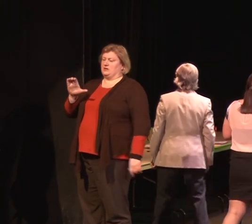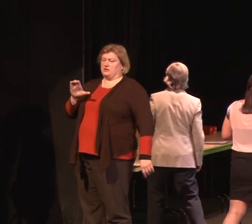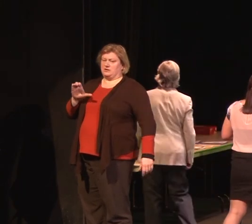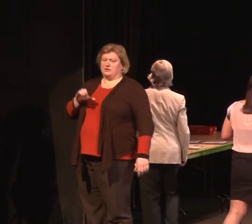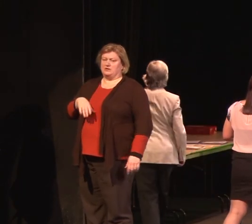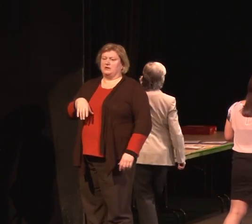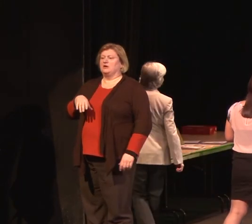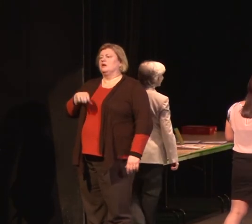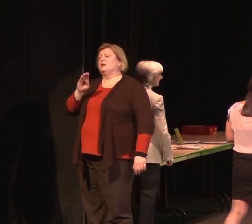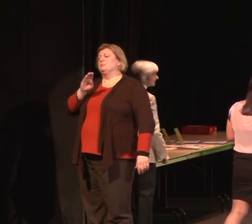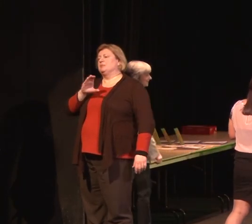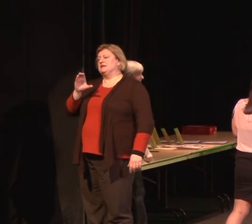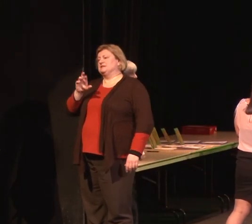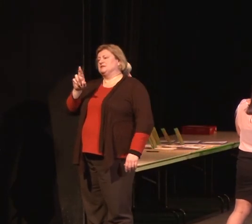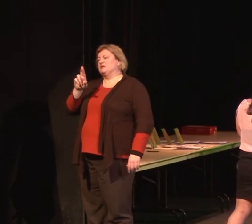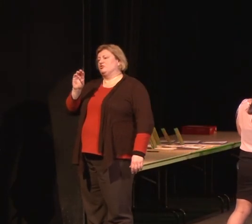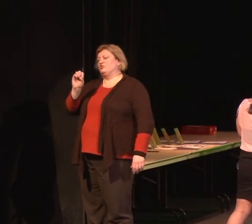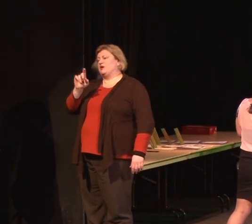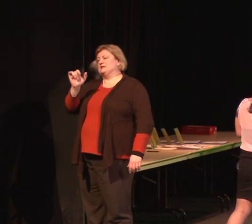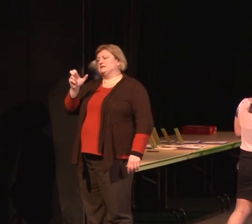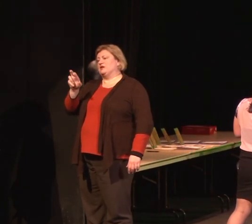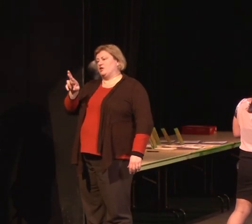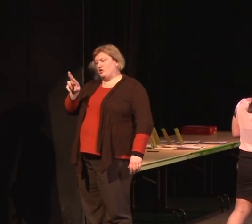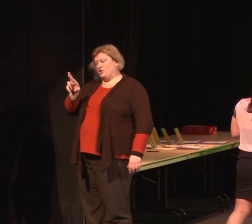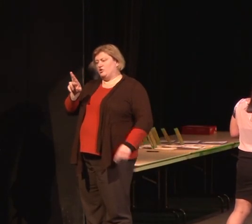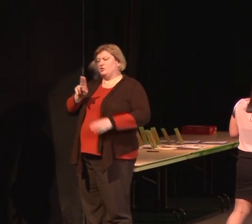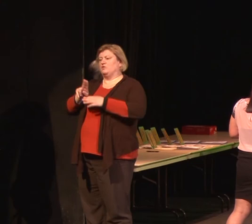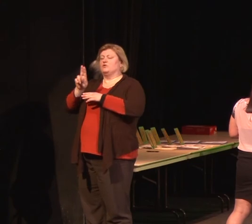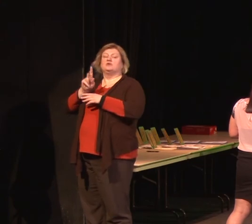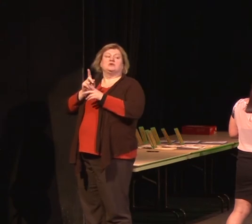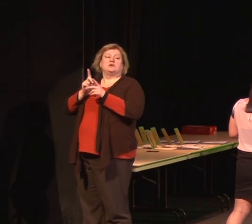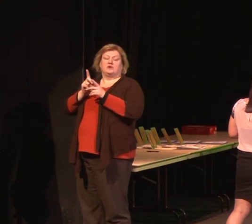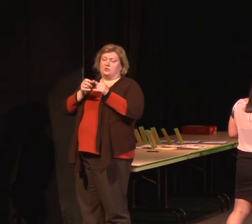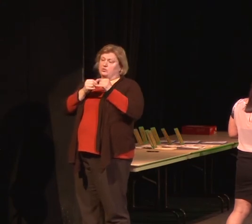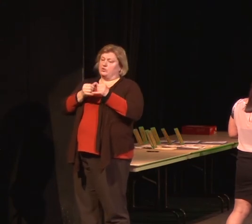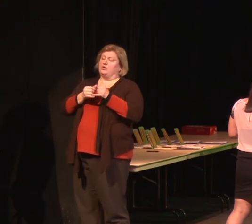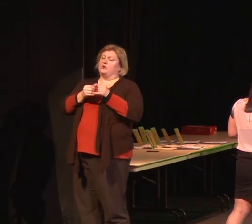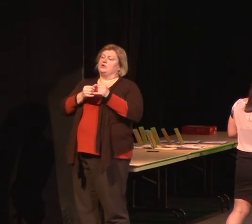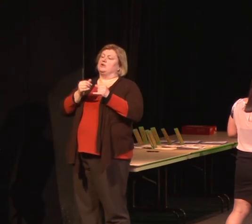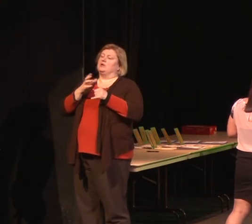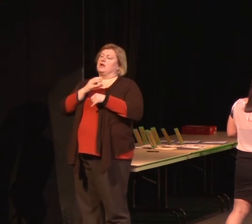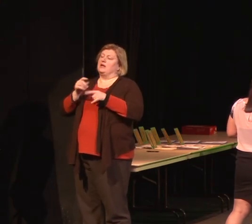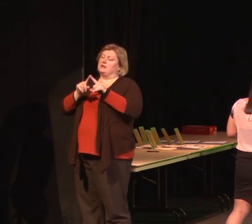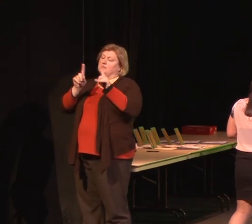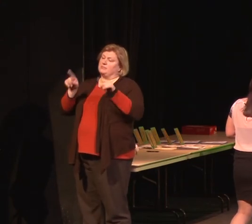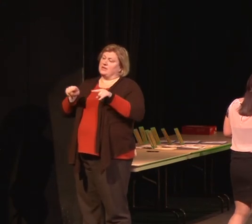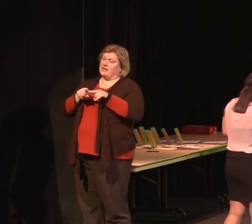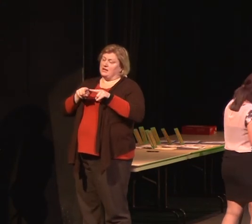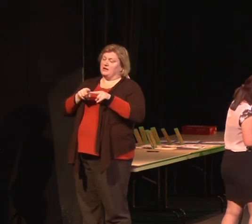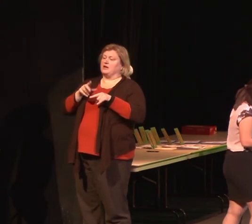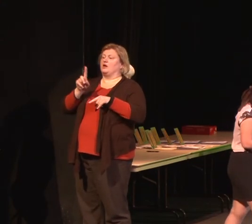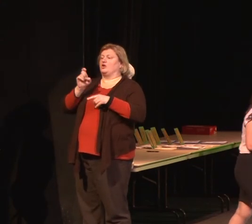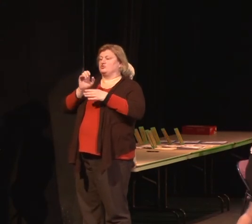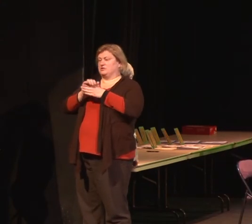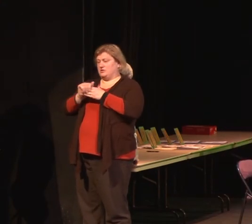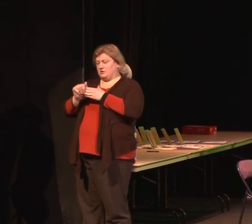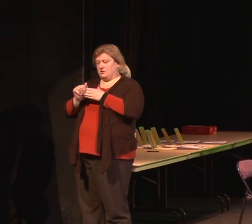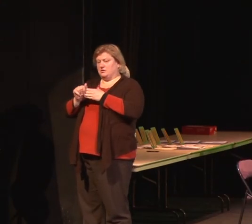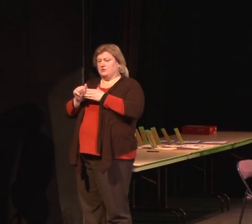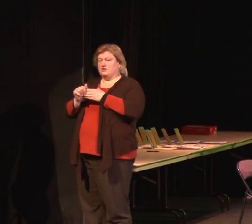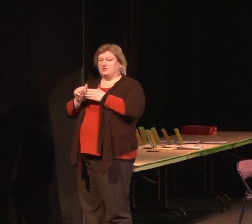BCC Rensselaer Region 3 Science Fair Committee Award, a plaque and $100 for an outstanding team project, and